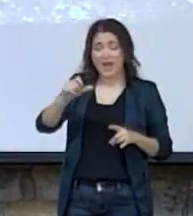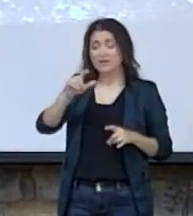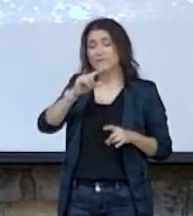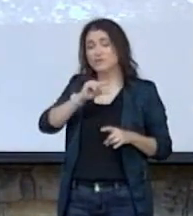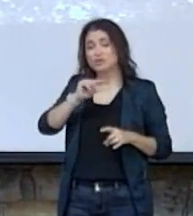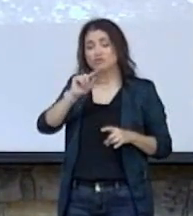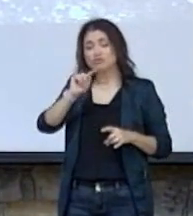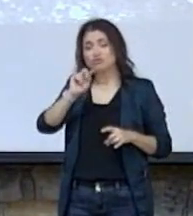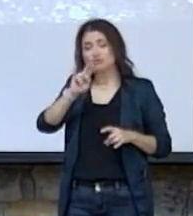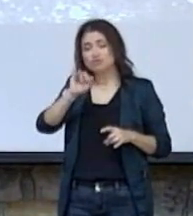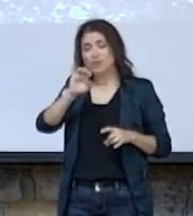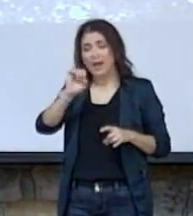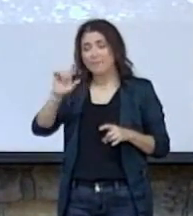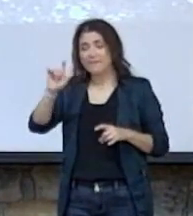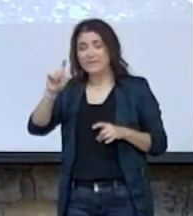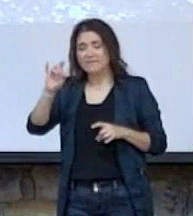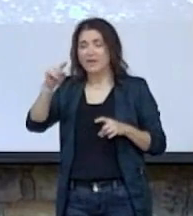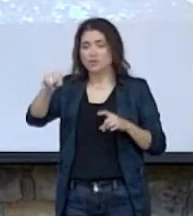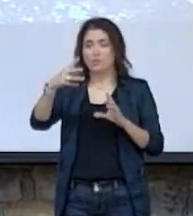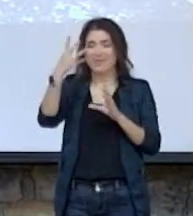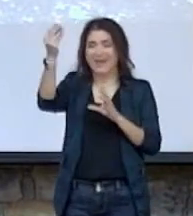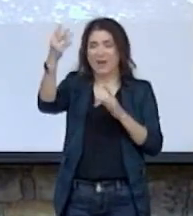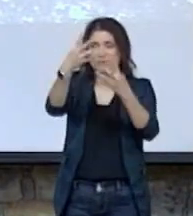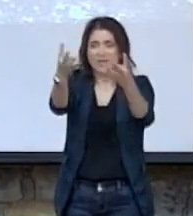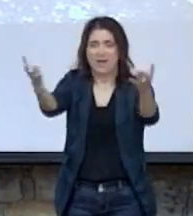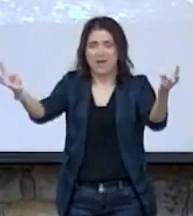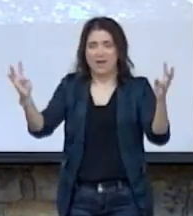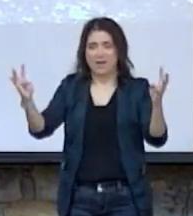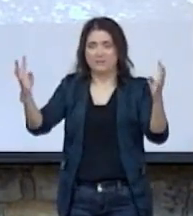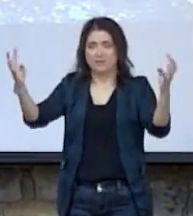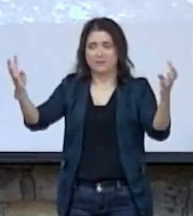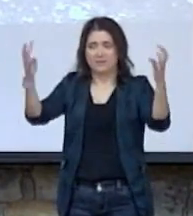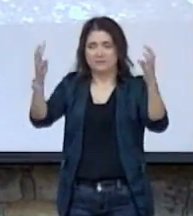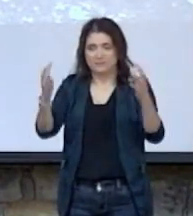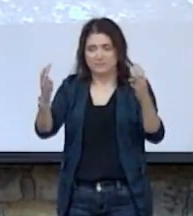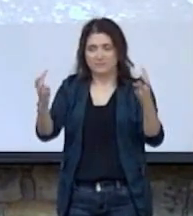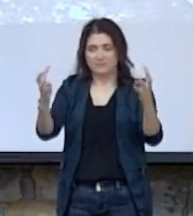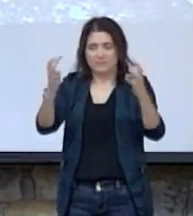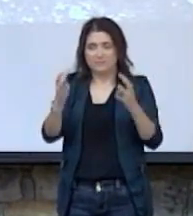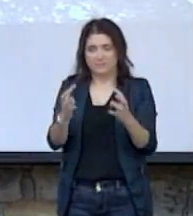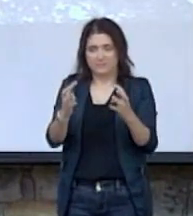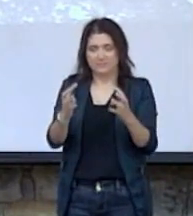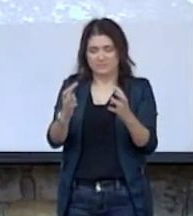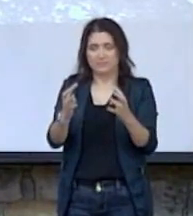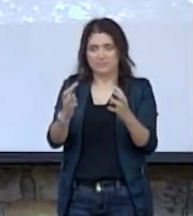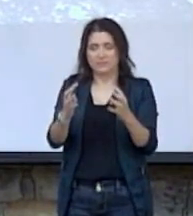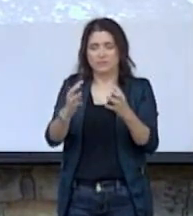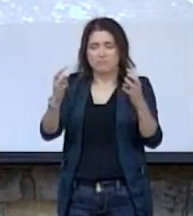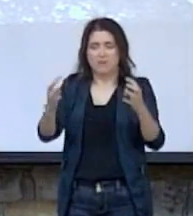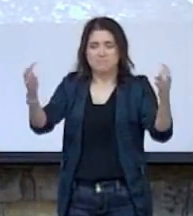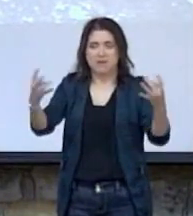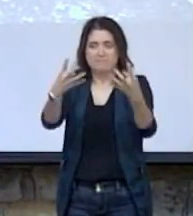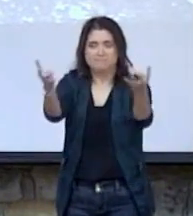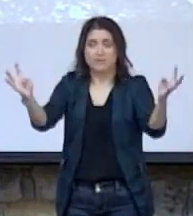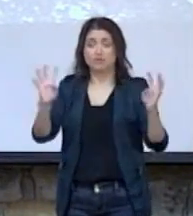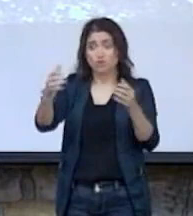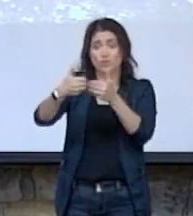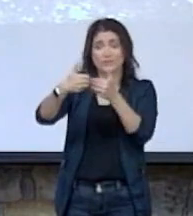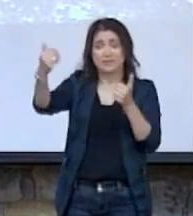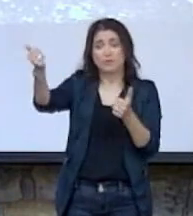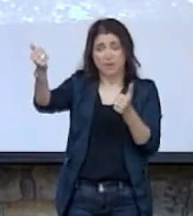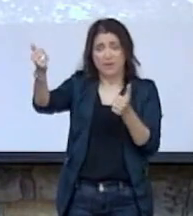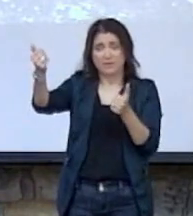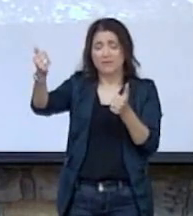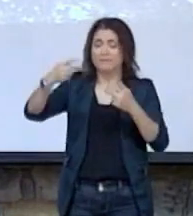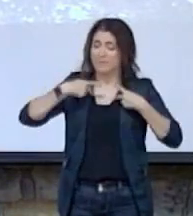on the outside. There would be the tabernacle, then the tribes of Levi, and then ultimately your tent. So you were separated from